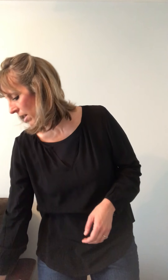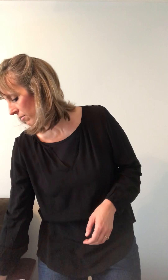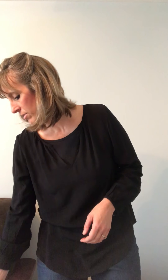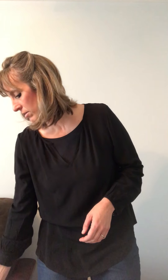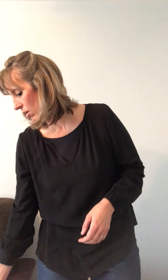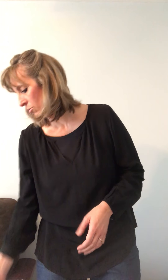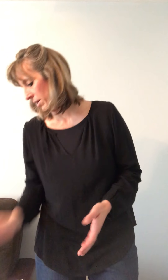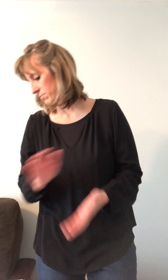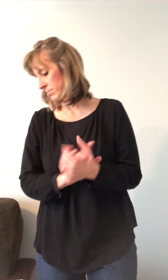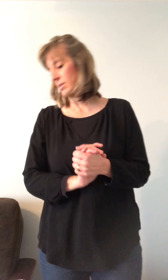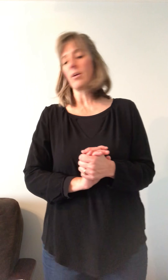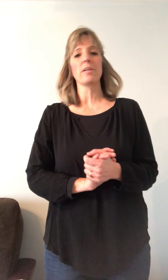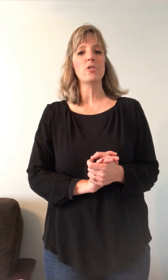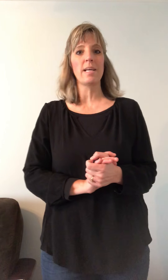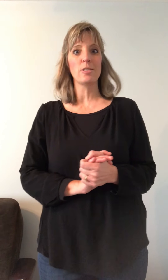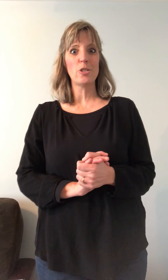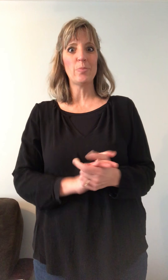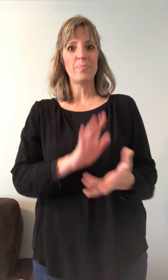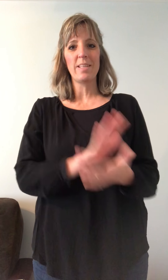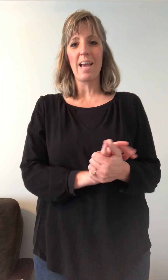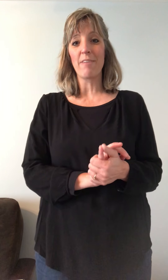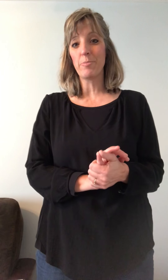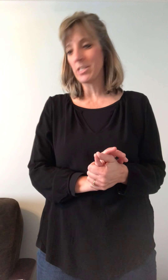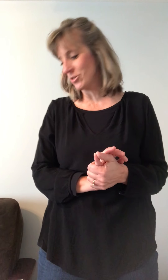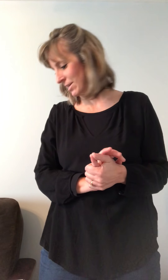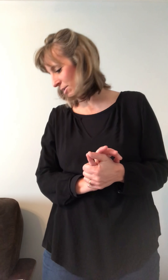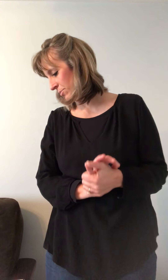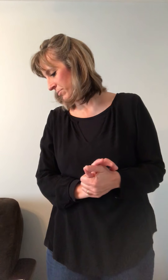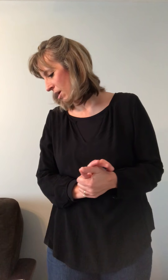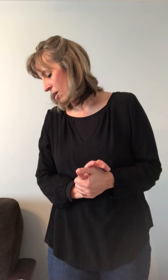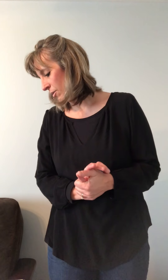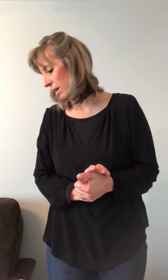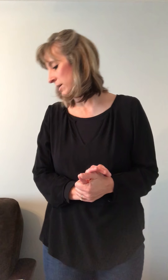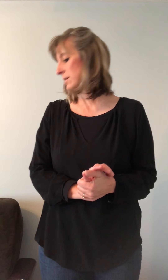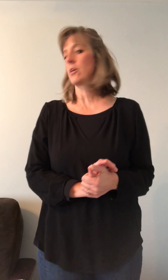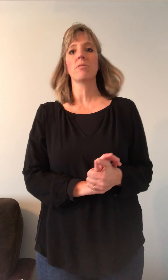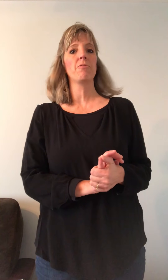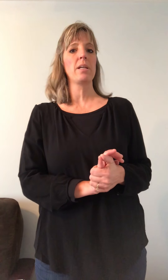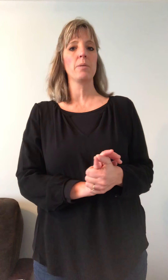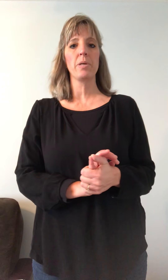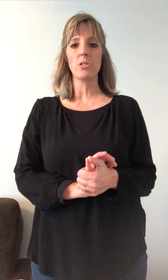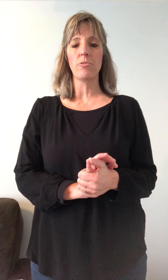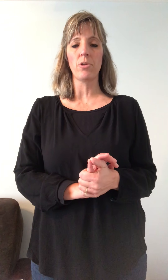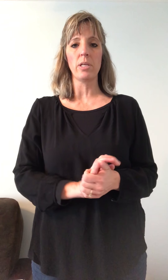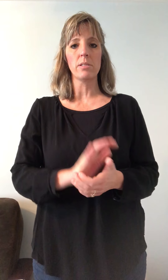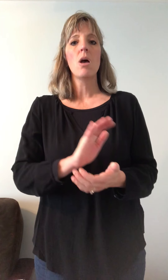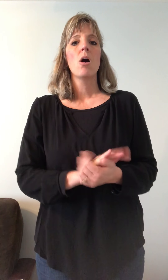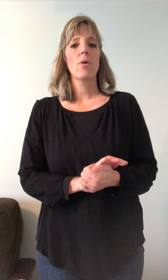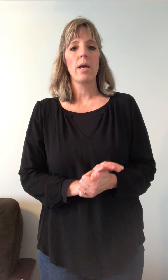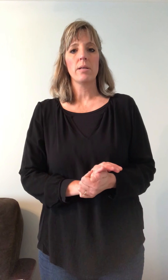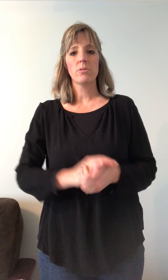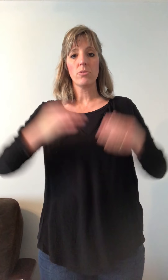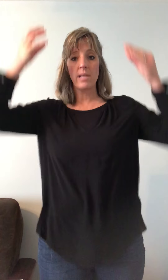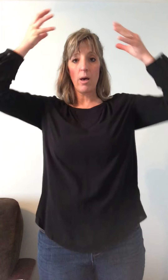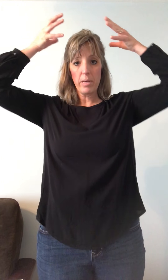have, oh wait, there are extra signs too that I have to make sure that I do. Okay, because I couldn't find any pictures for these. Okay, so there's